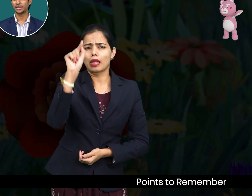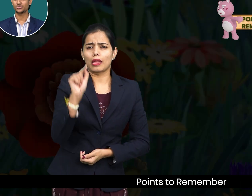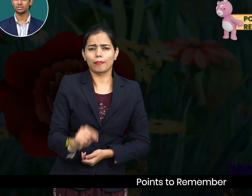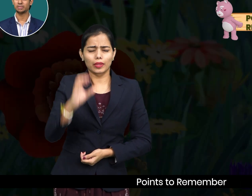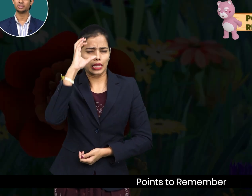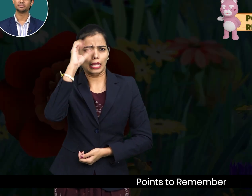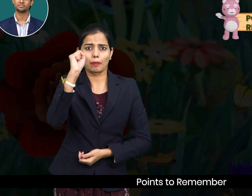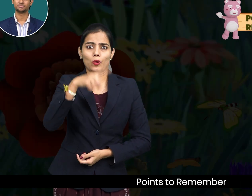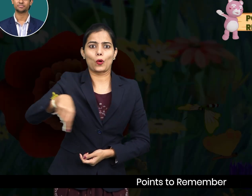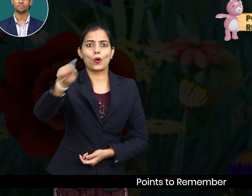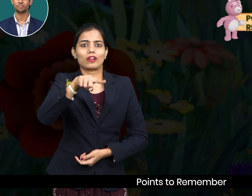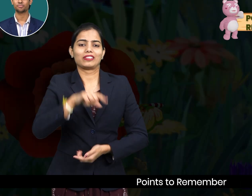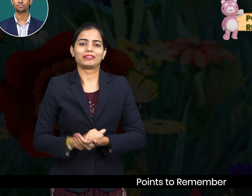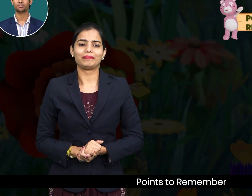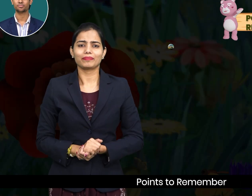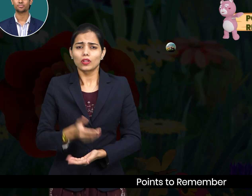Points to remember.